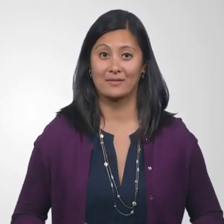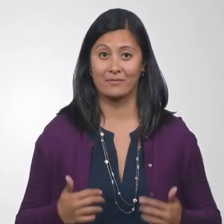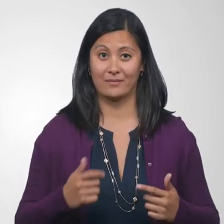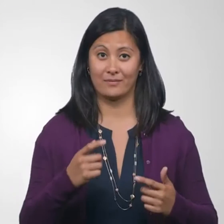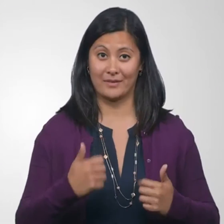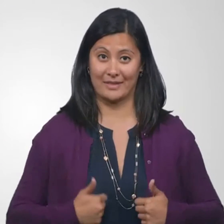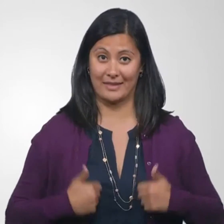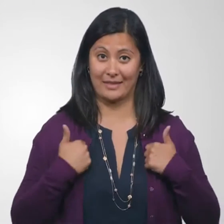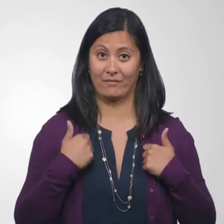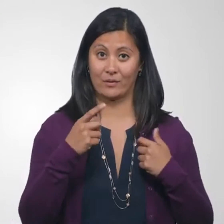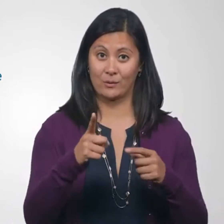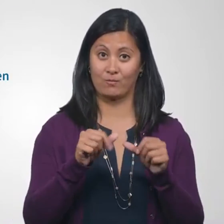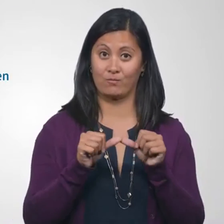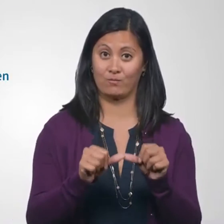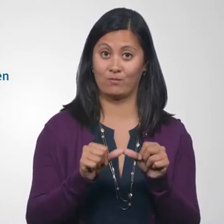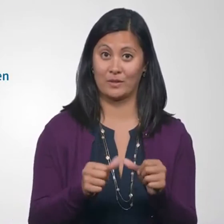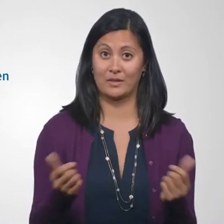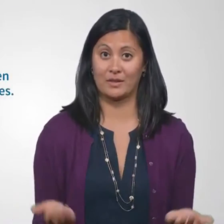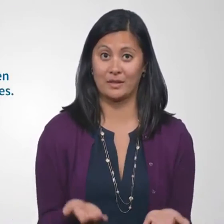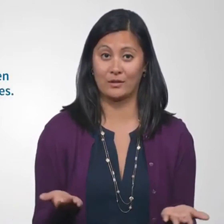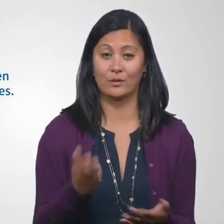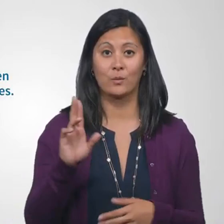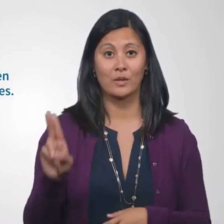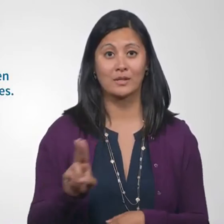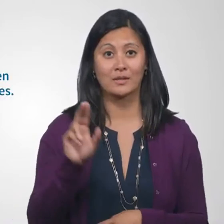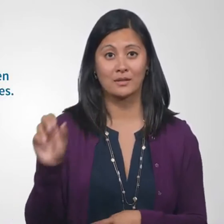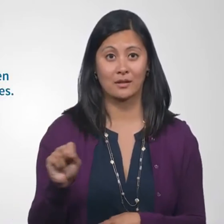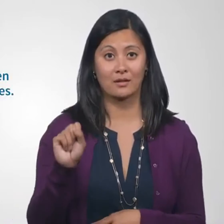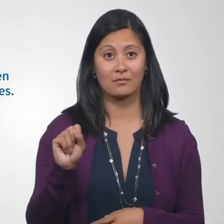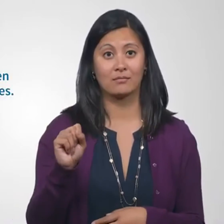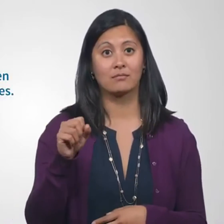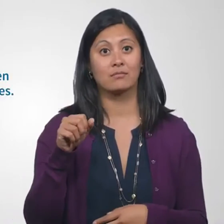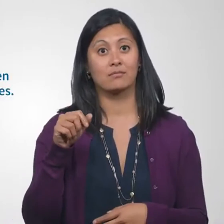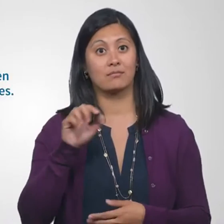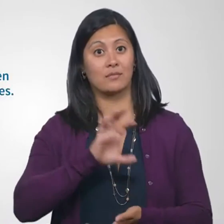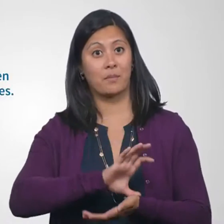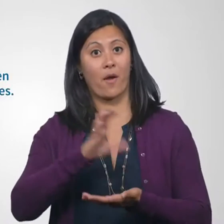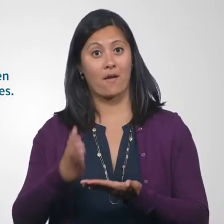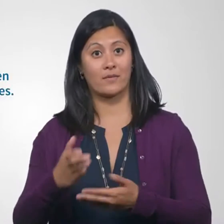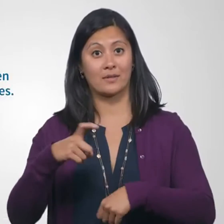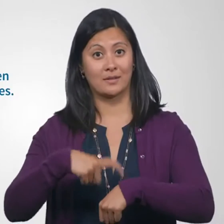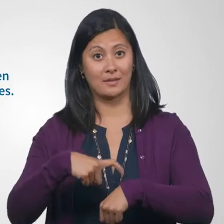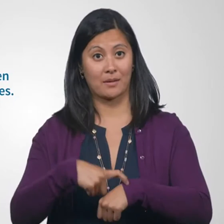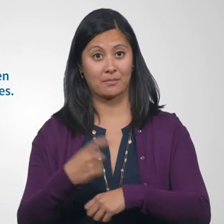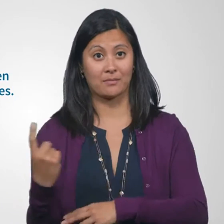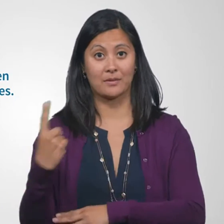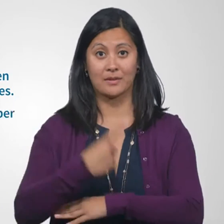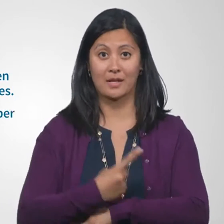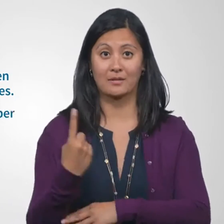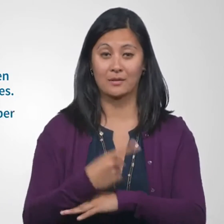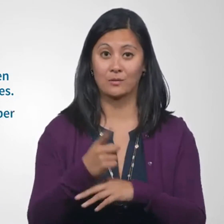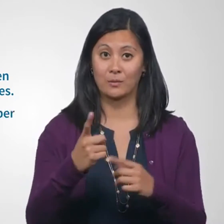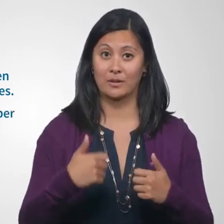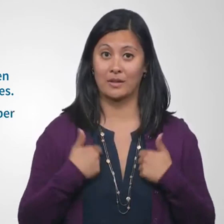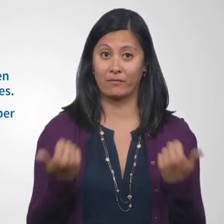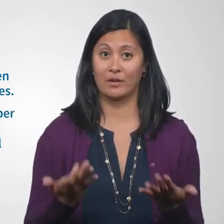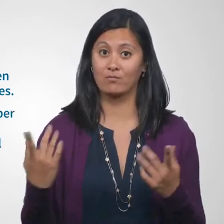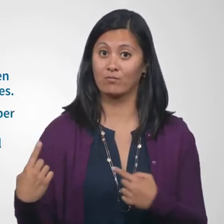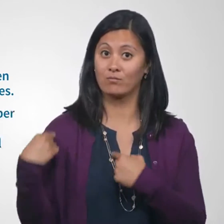Physical presence includes the actual time you have been present in the United States. It adds up the total number of days you